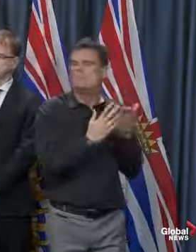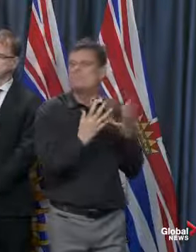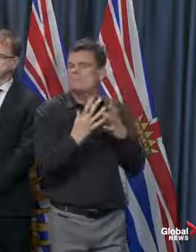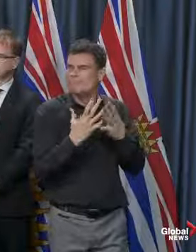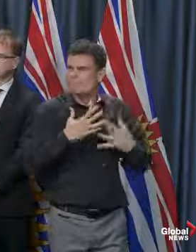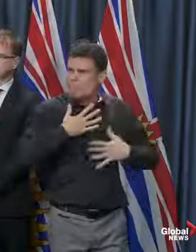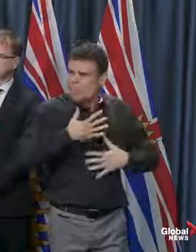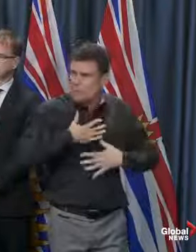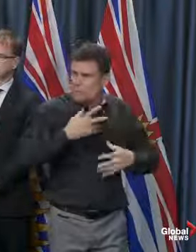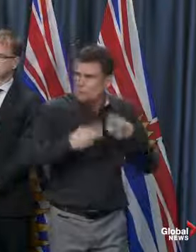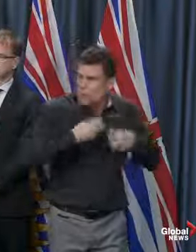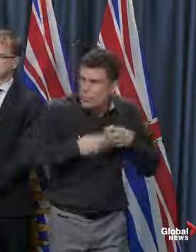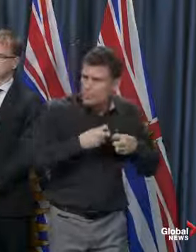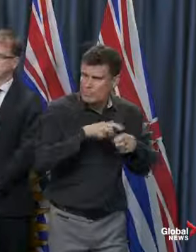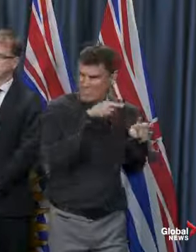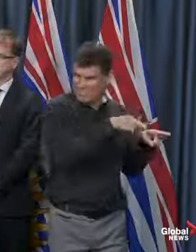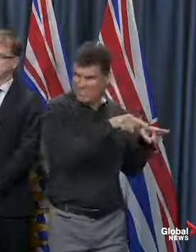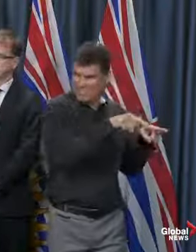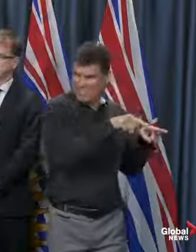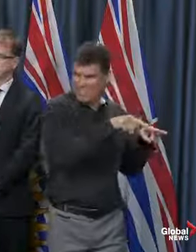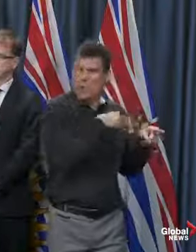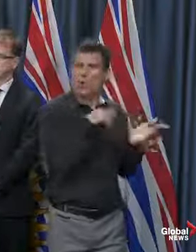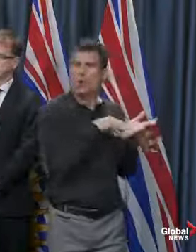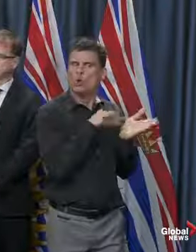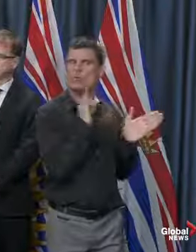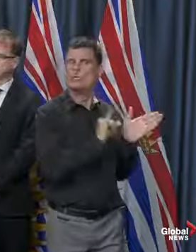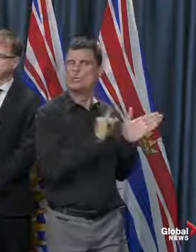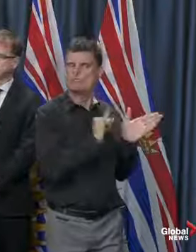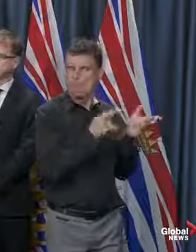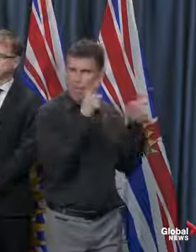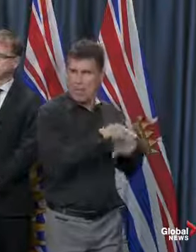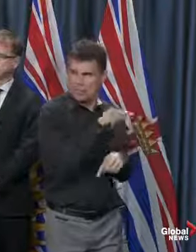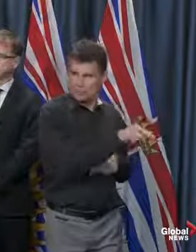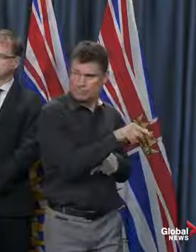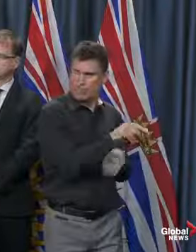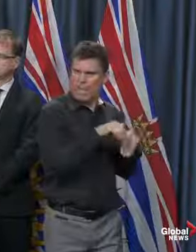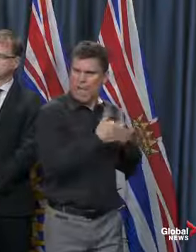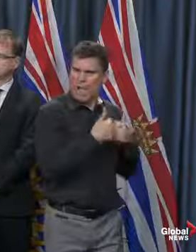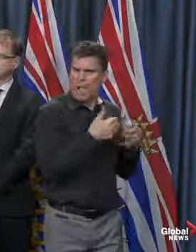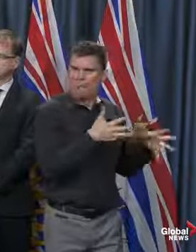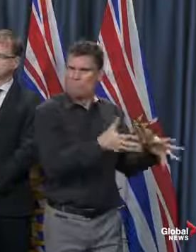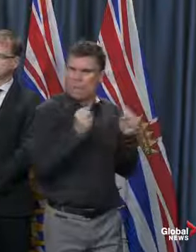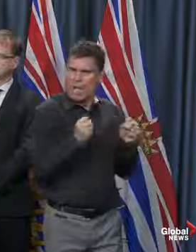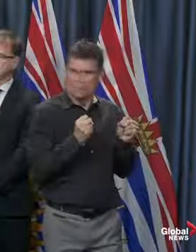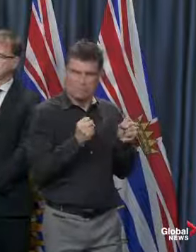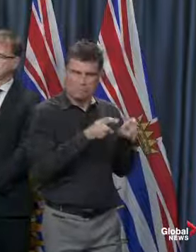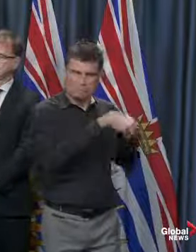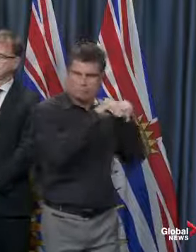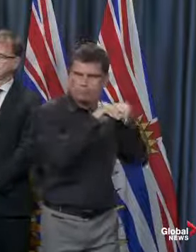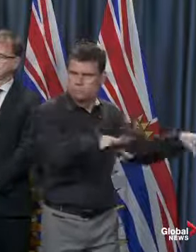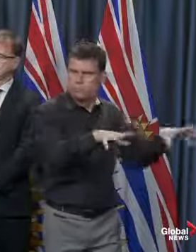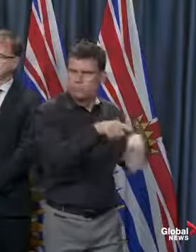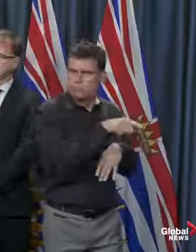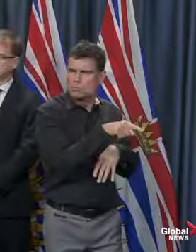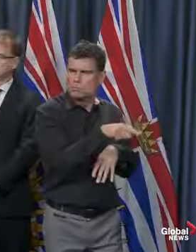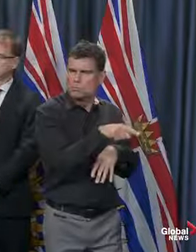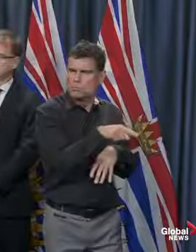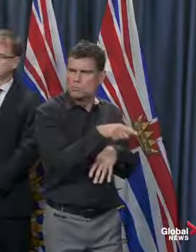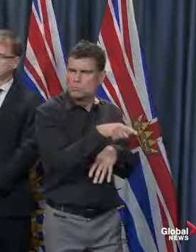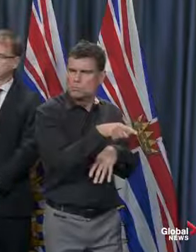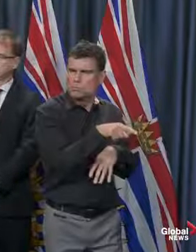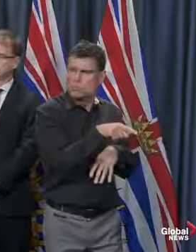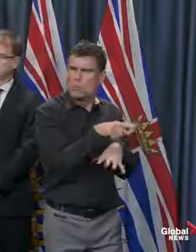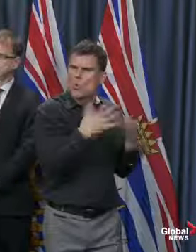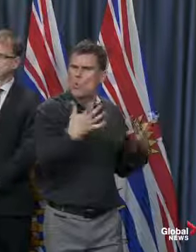the things we learned about that and about how quickly that could happen and about what types of ventilators we needed